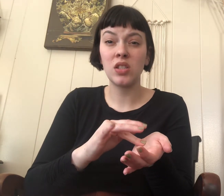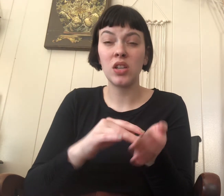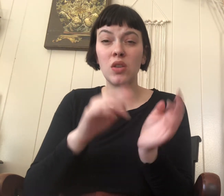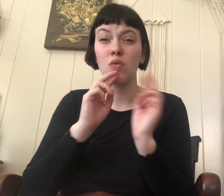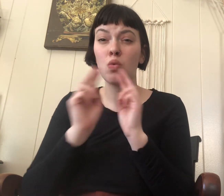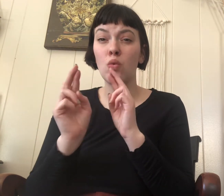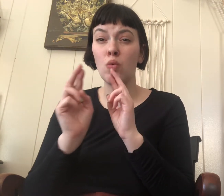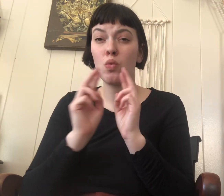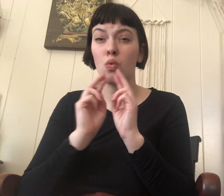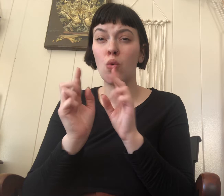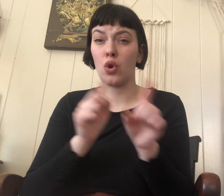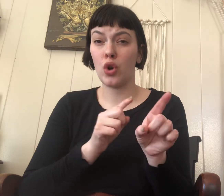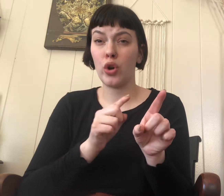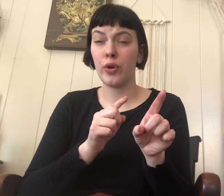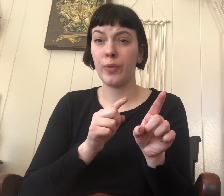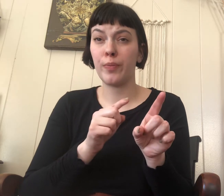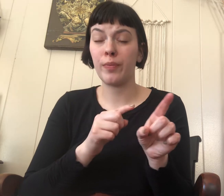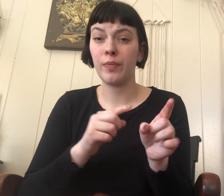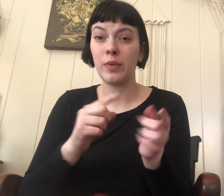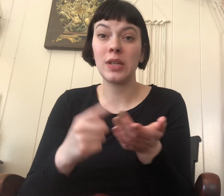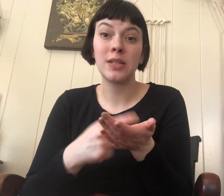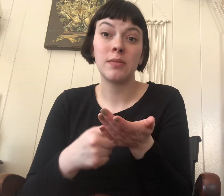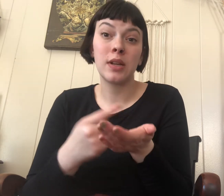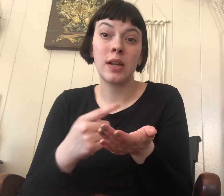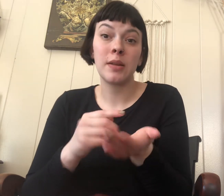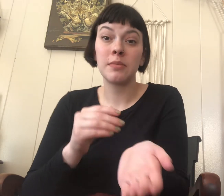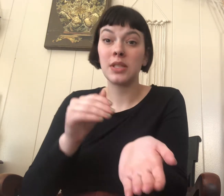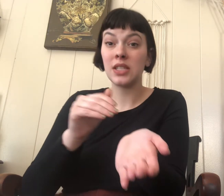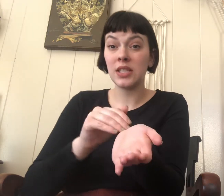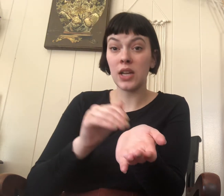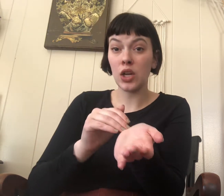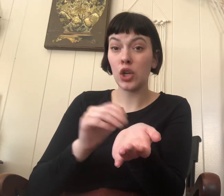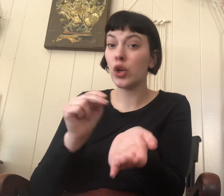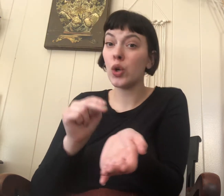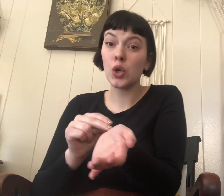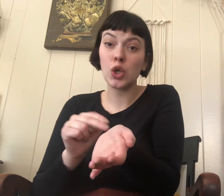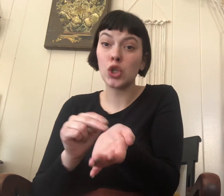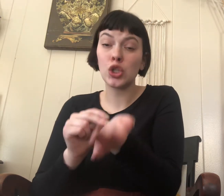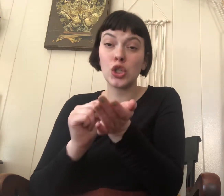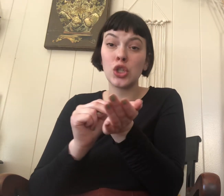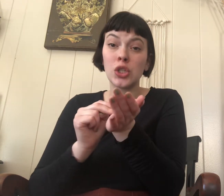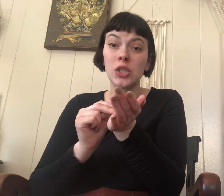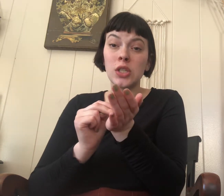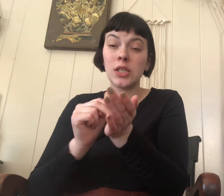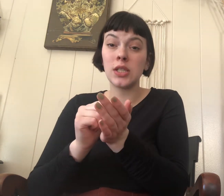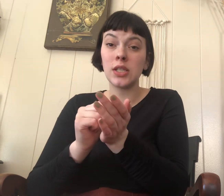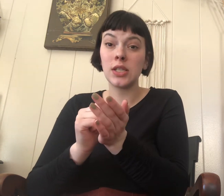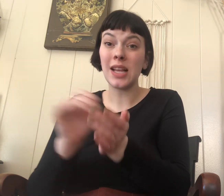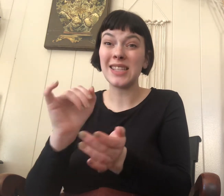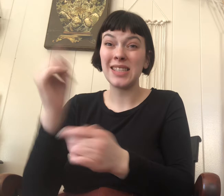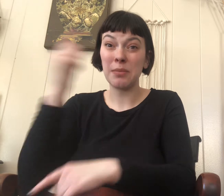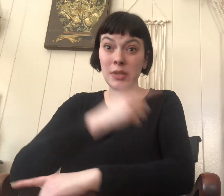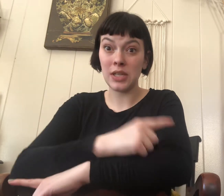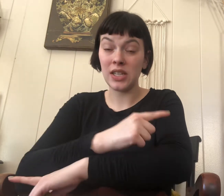Sometimes you would see the doctor or the nurse on the same day. And then we would begin a series